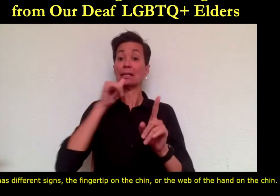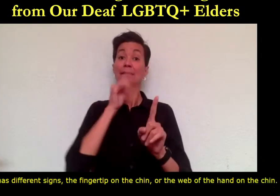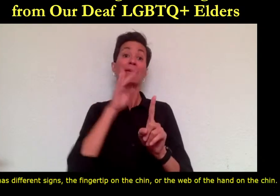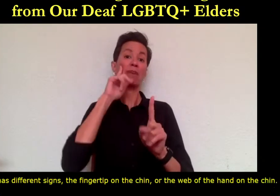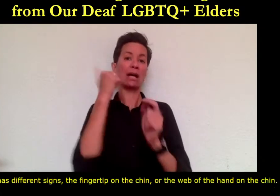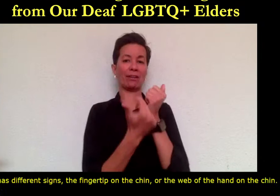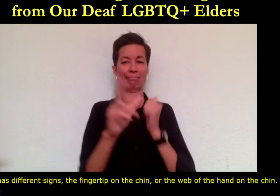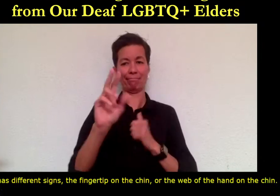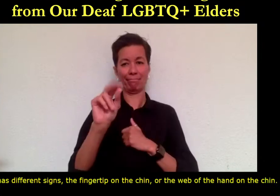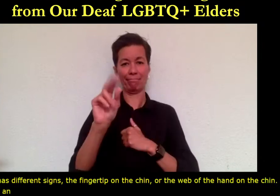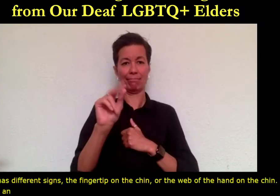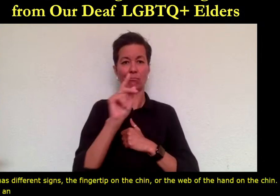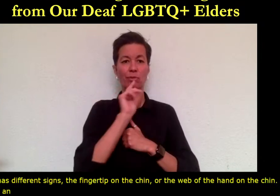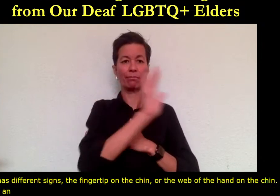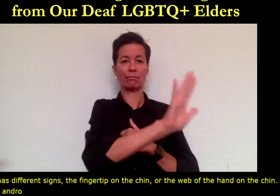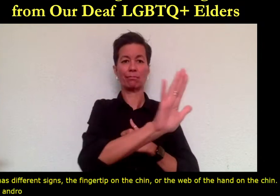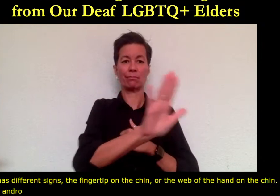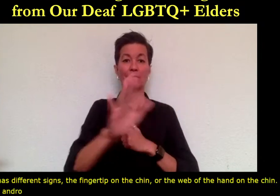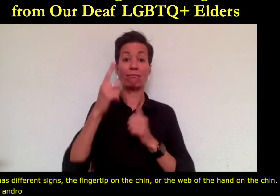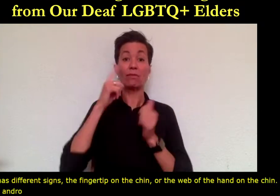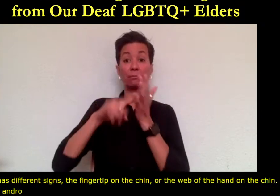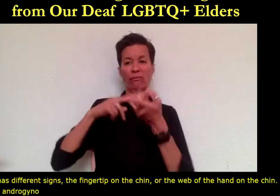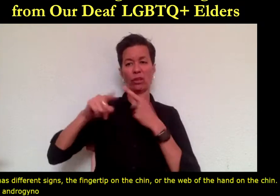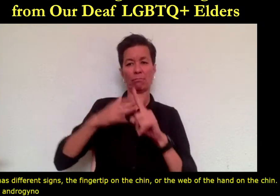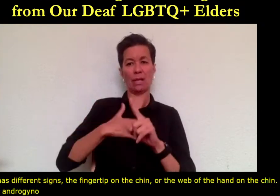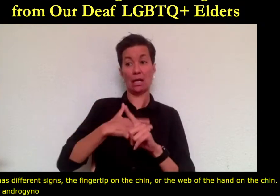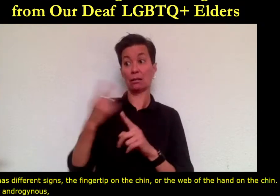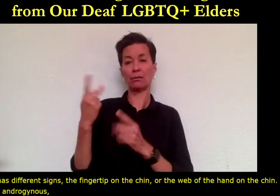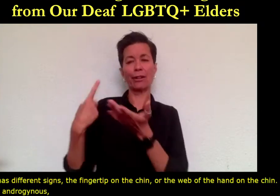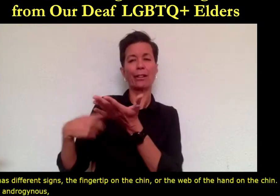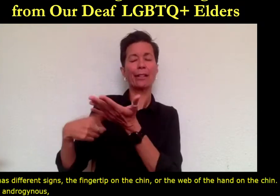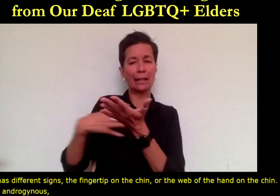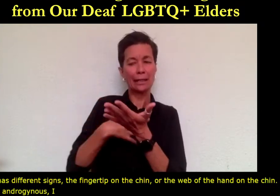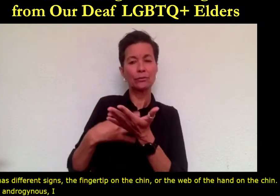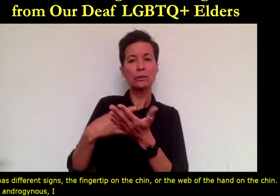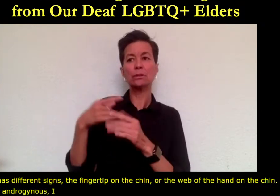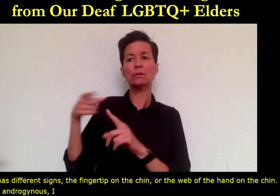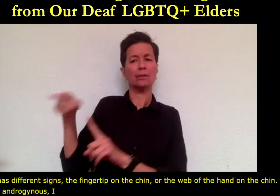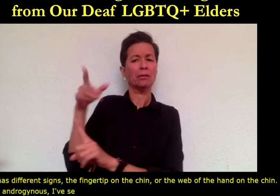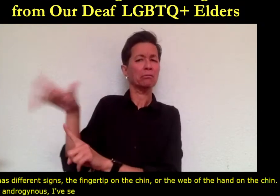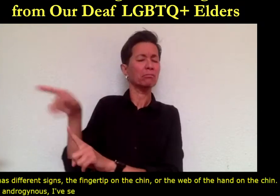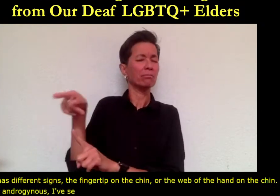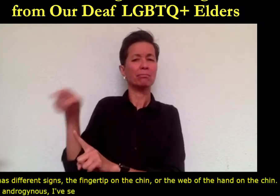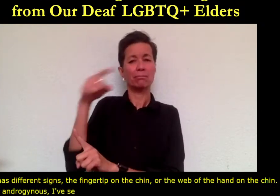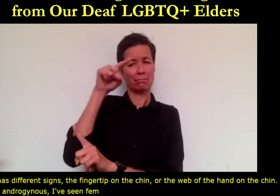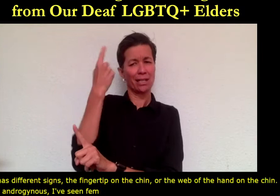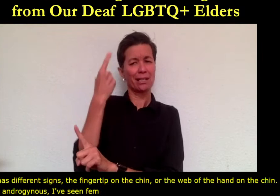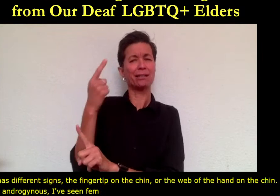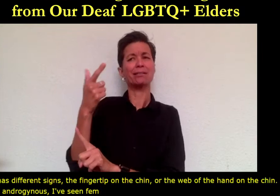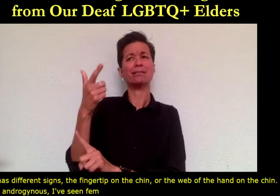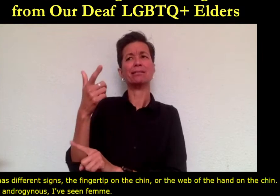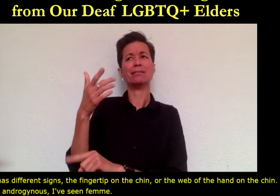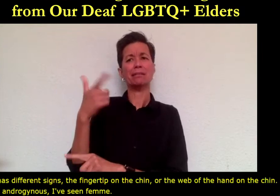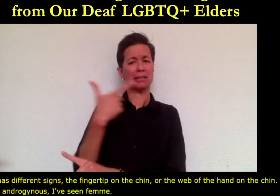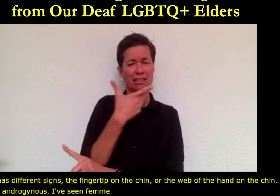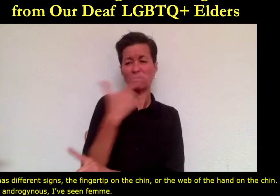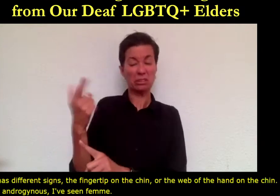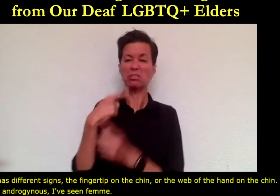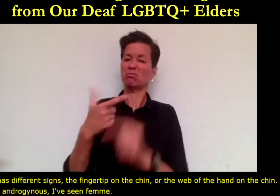and their individual identity and it's not for everyone you know some friends of mine we've had discussions about it you know